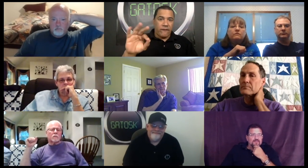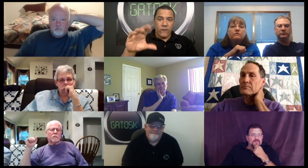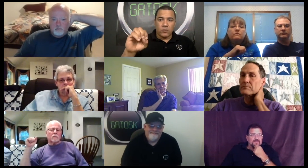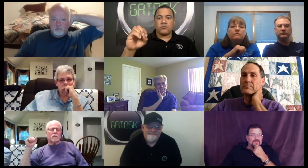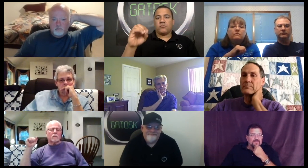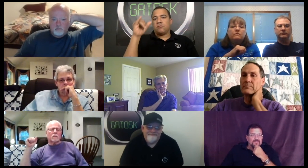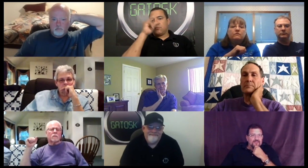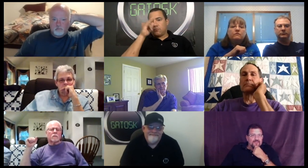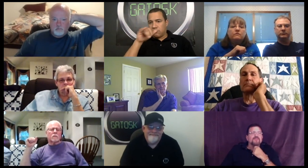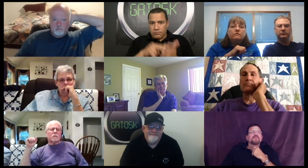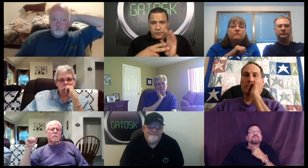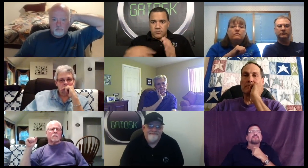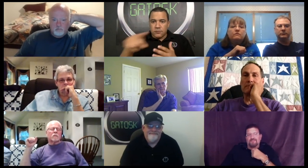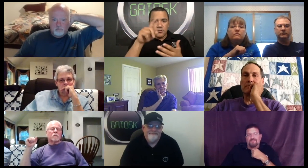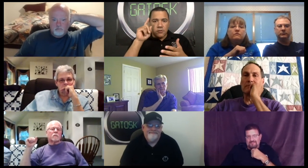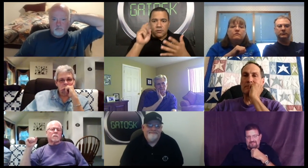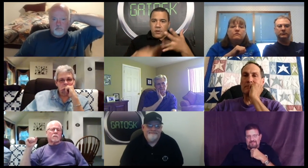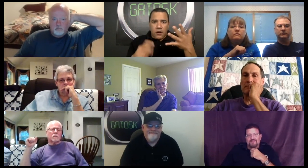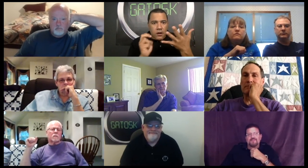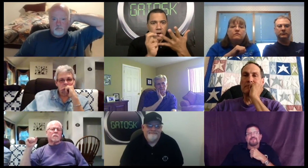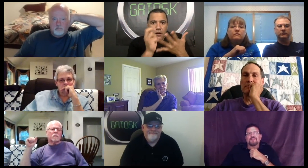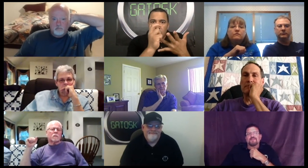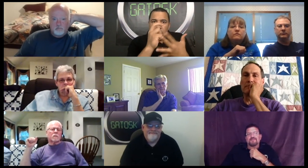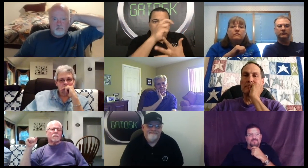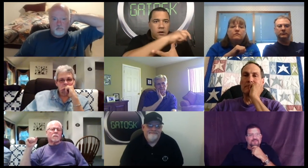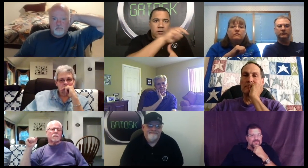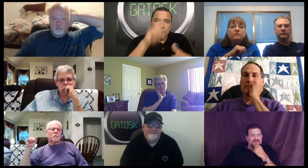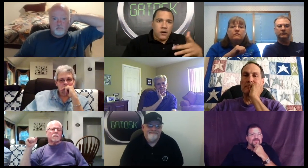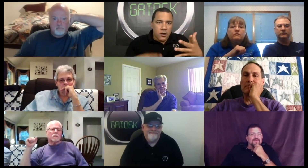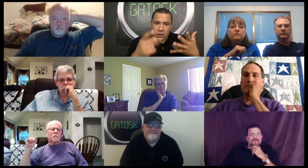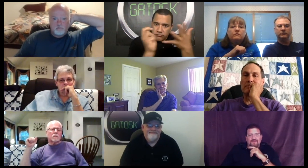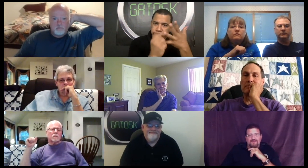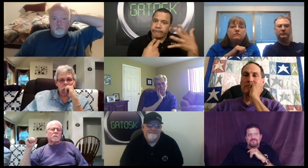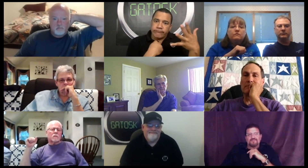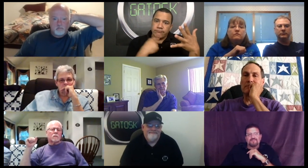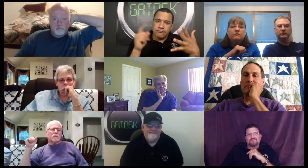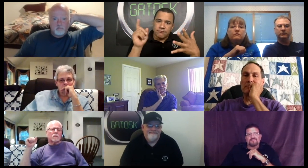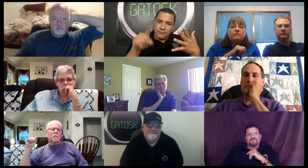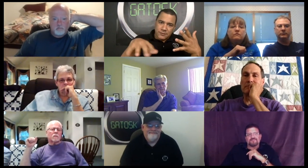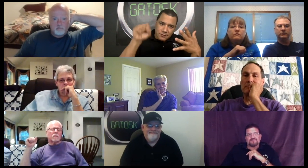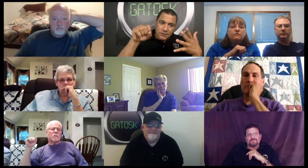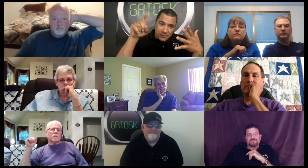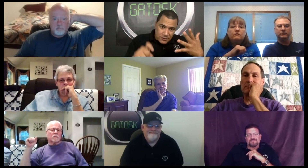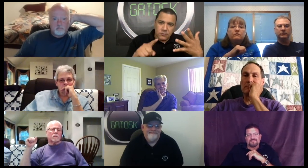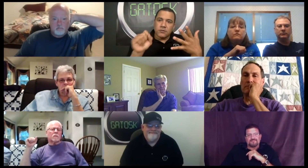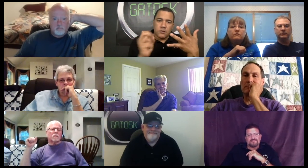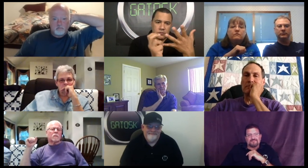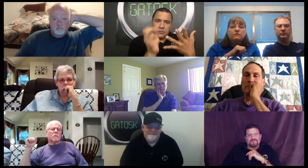future, eventually, when it becomes enforced, you won't be able to move up. You'll be stuck at a certain level until you pass the